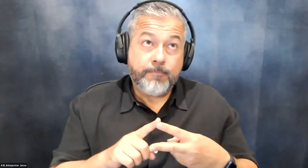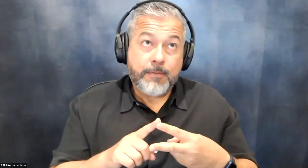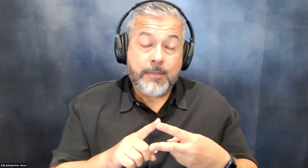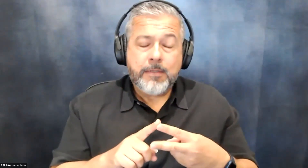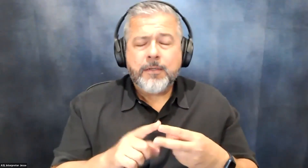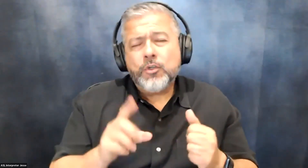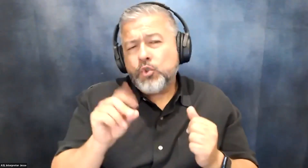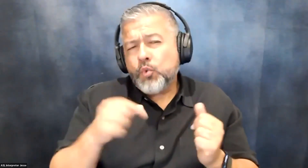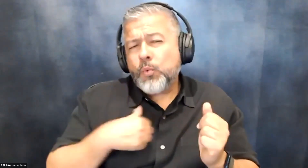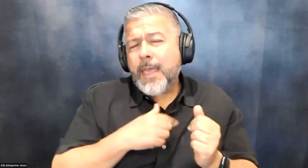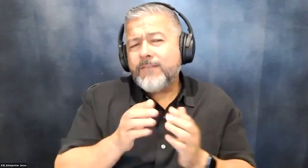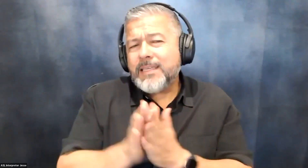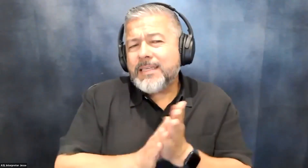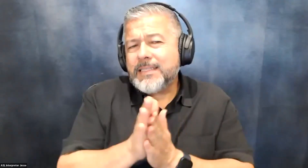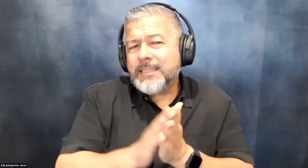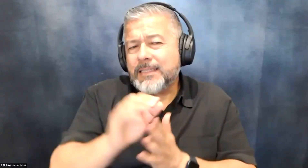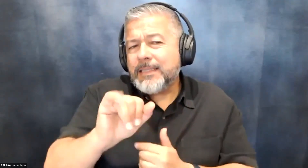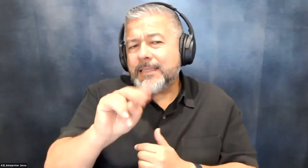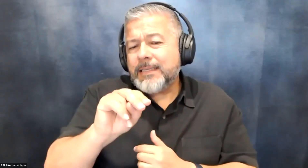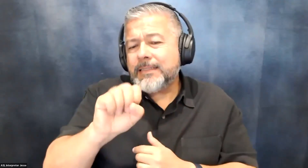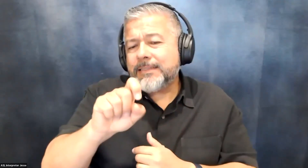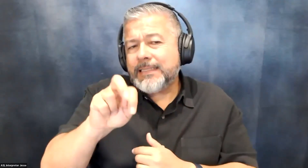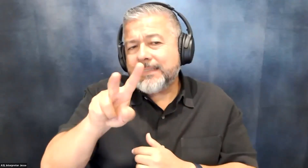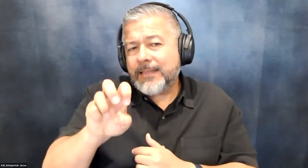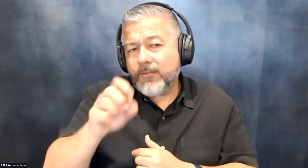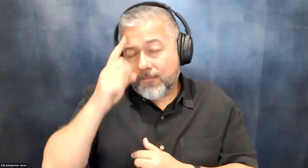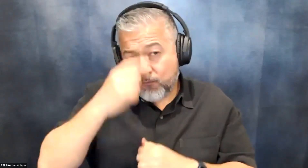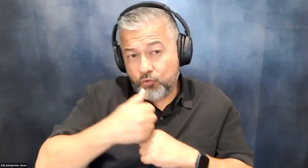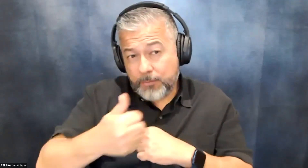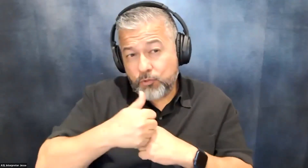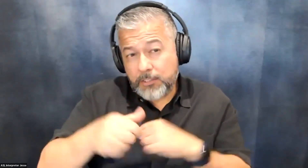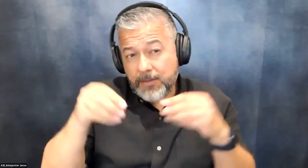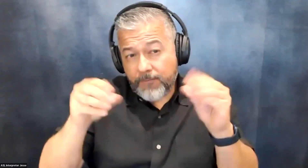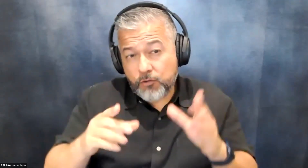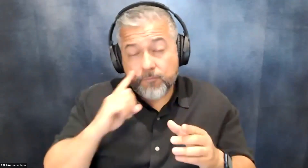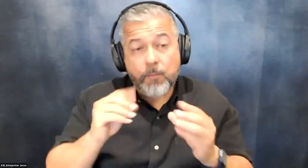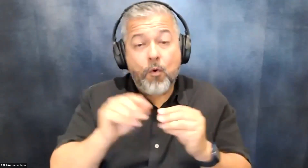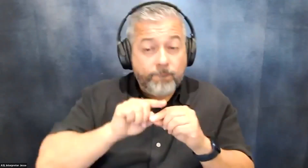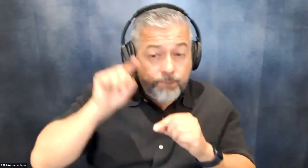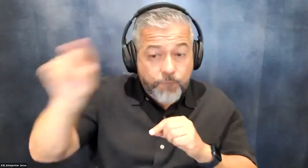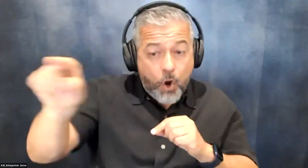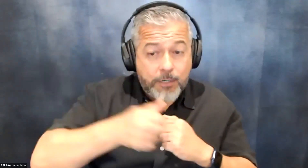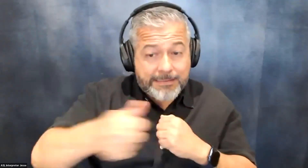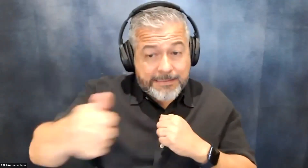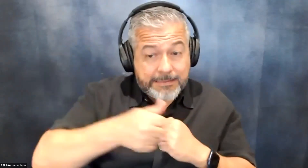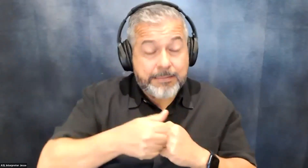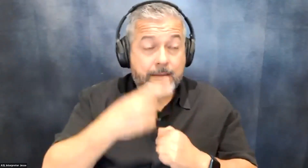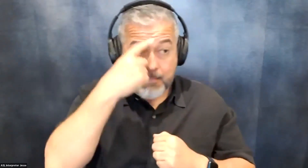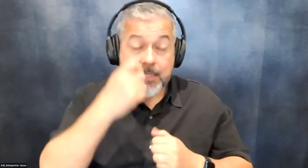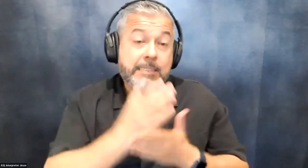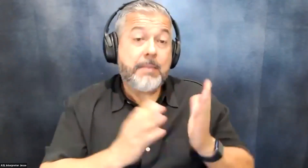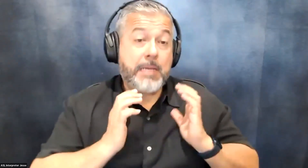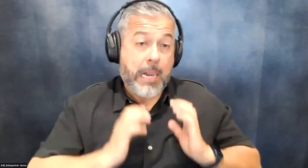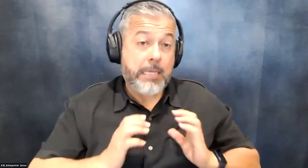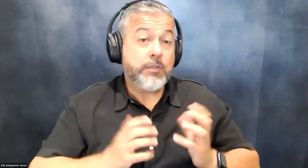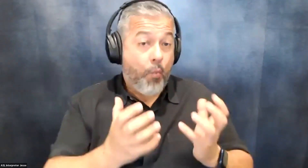do we have incentives for transportation vendors to do longer distances? We have some clients that would like to